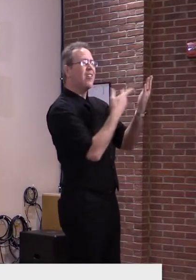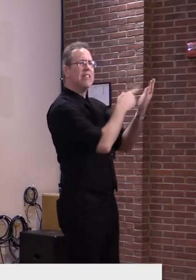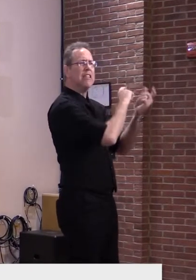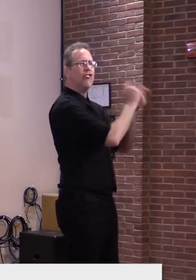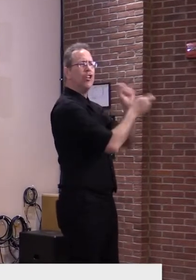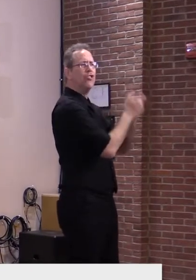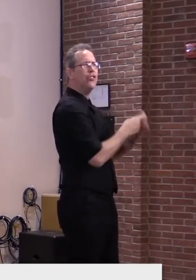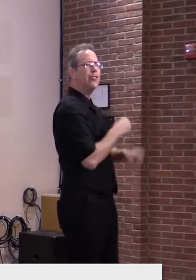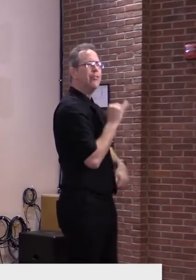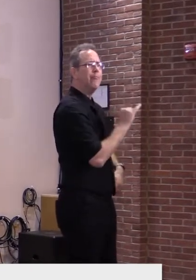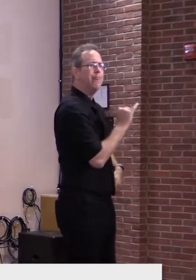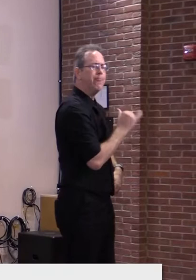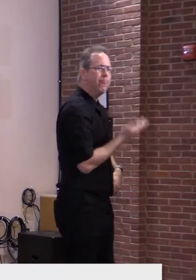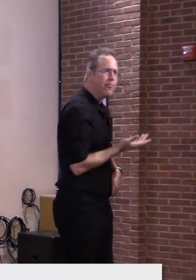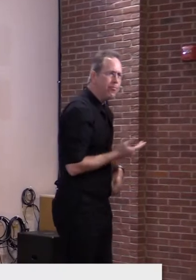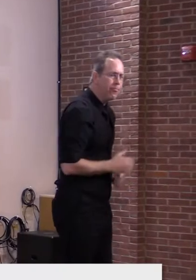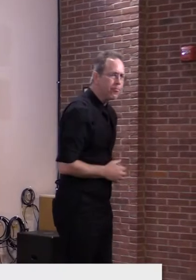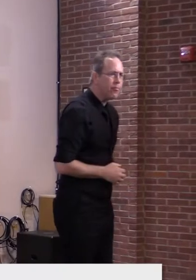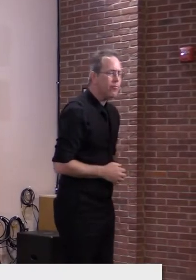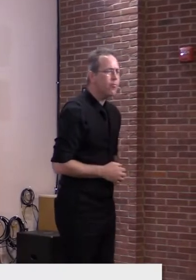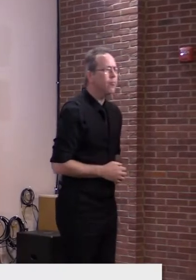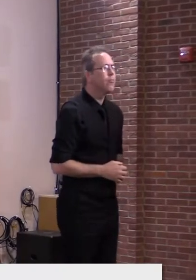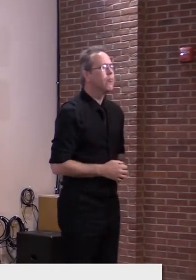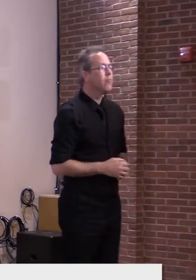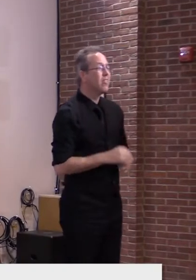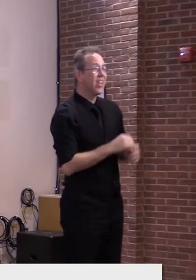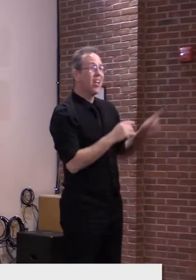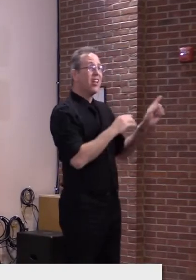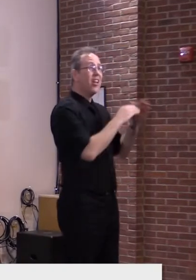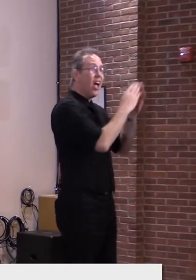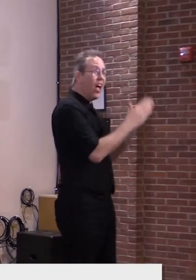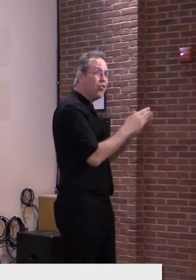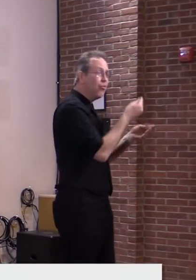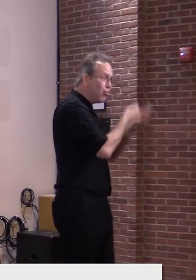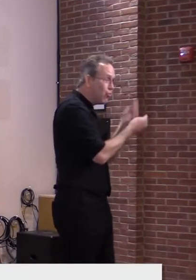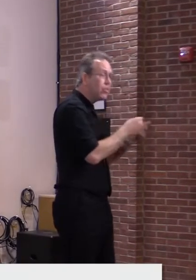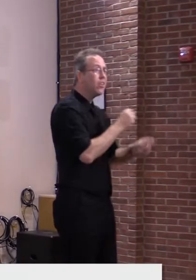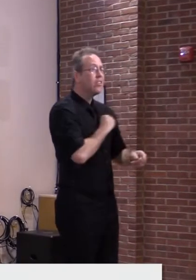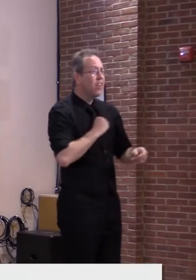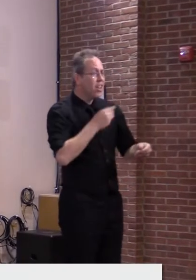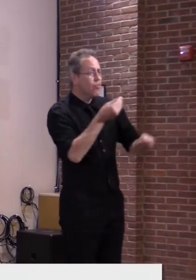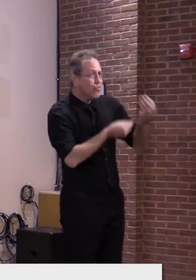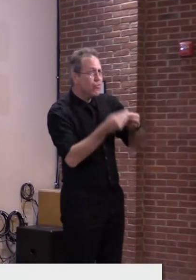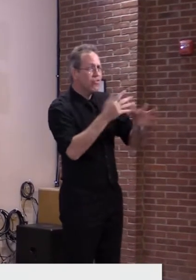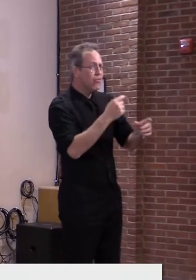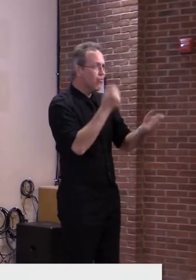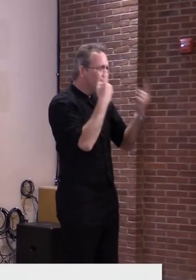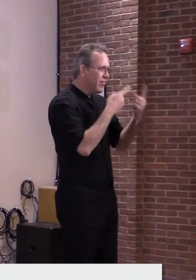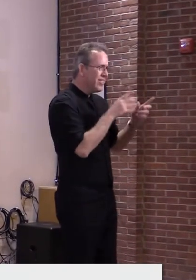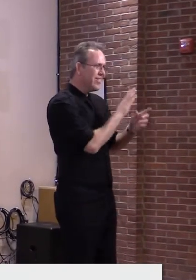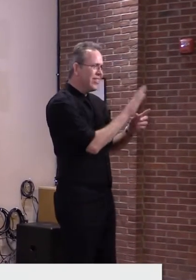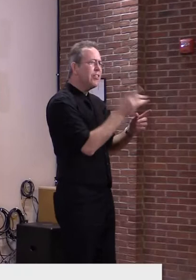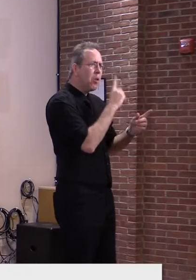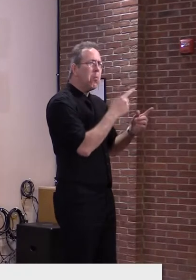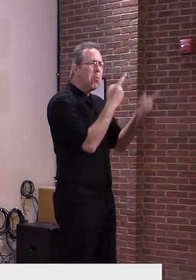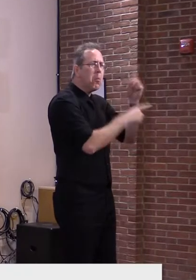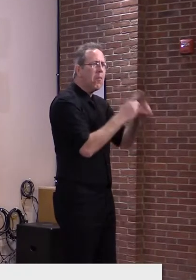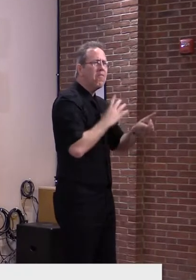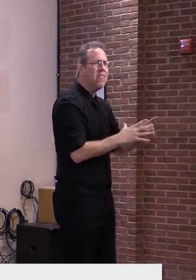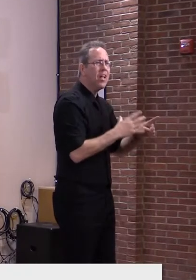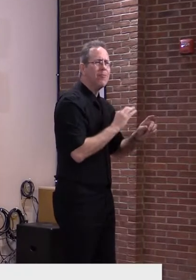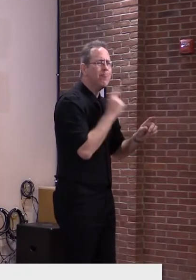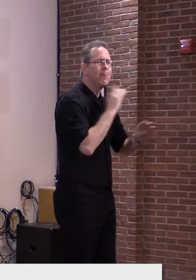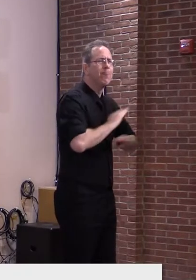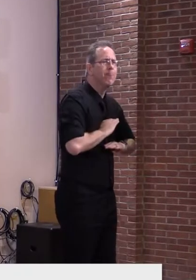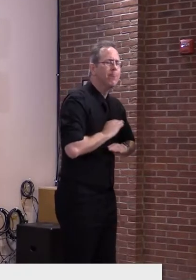While I appreciate both the House and Senate funding many shared priorities, they've also